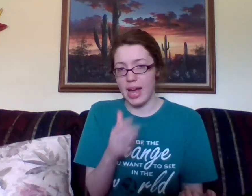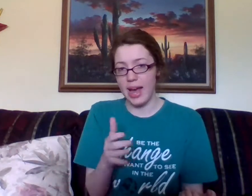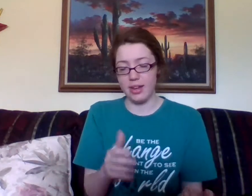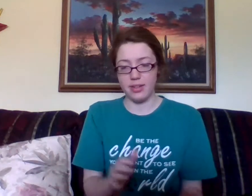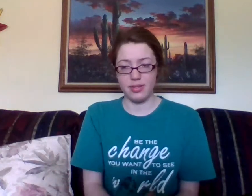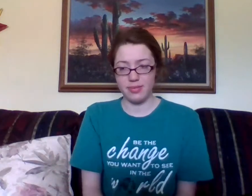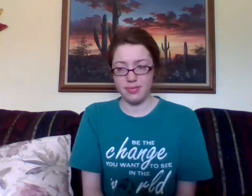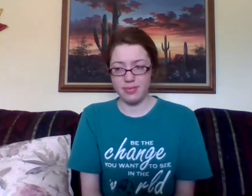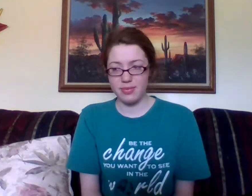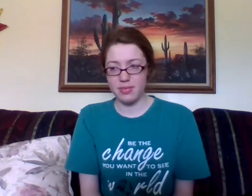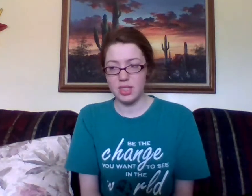bad.